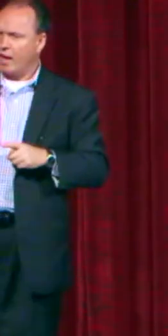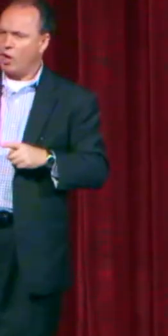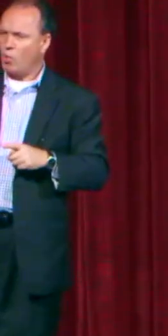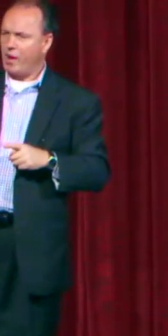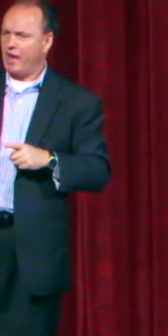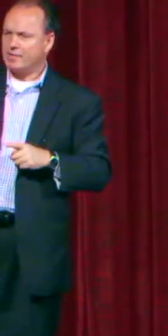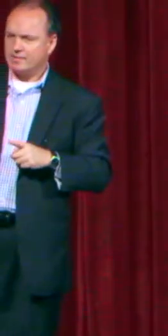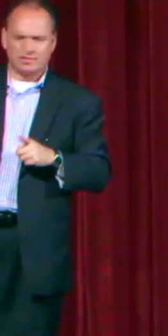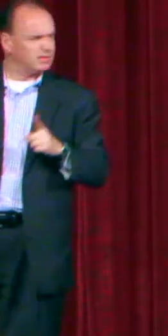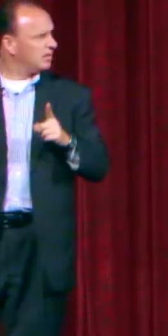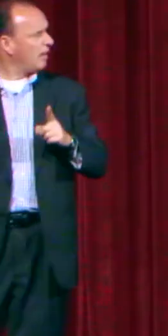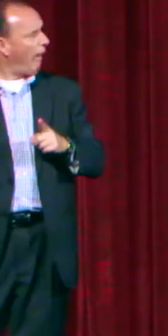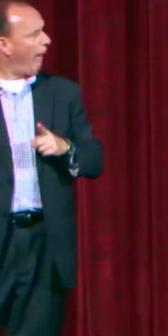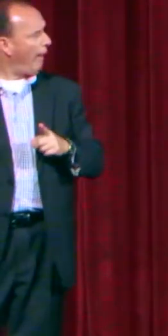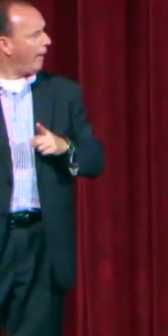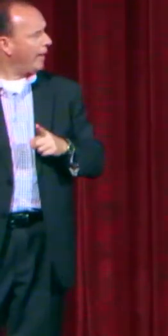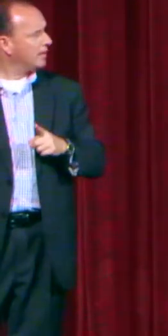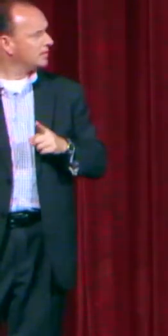email account,